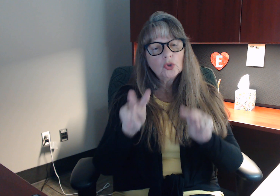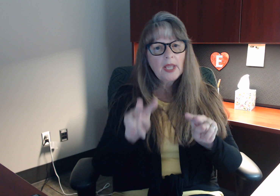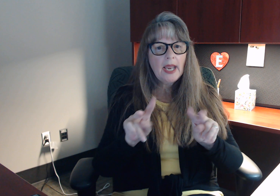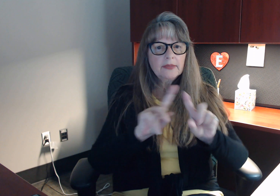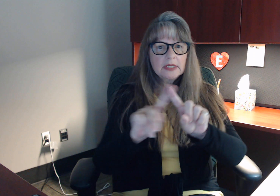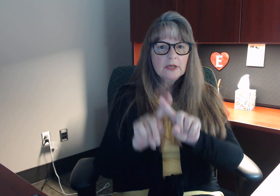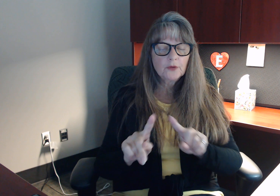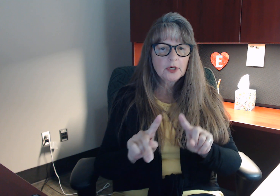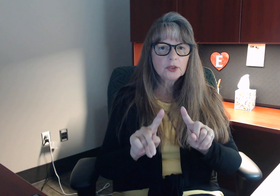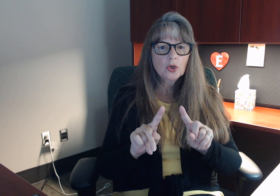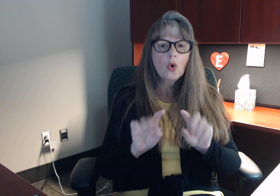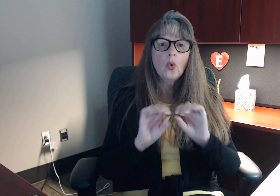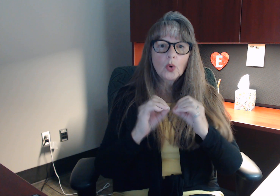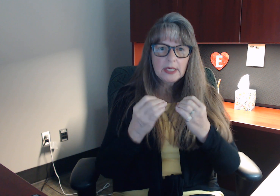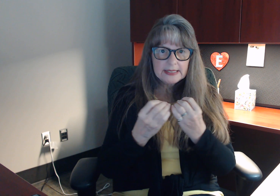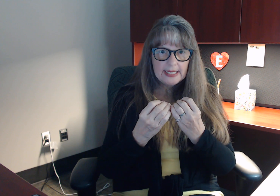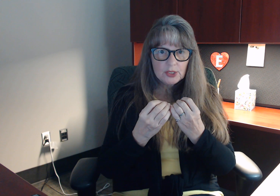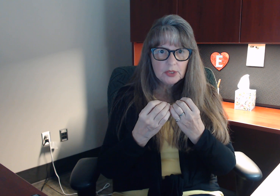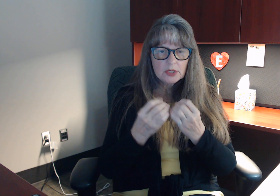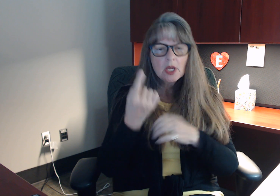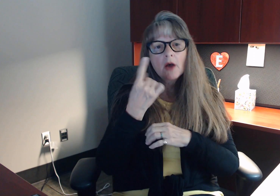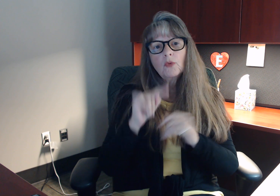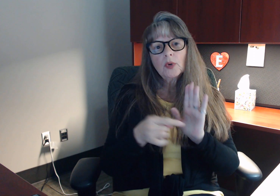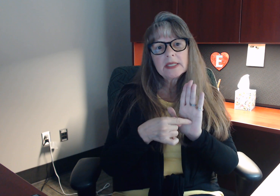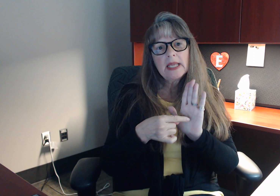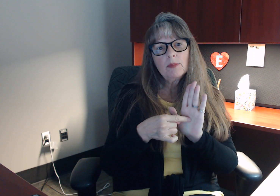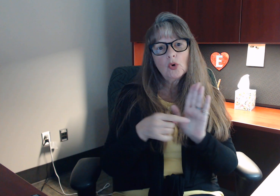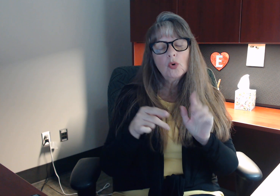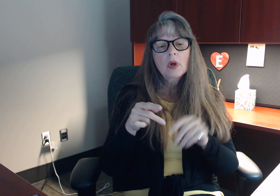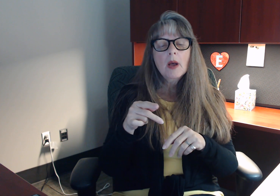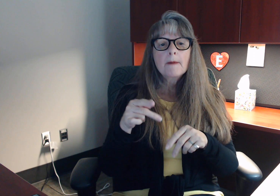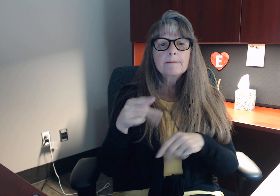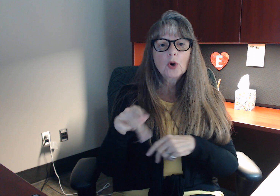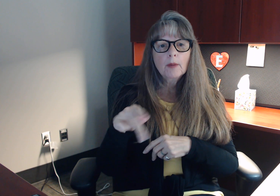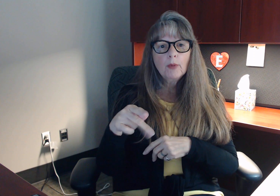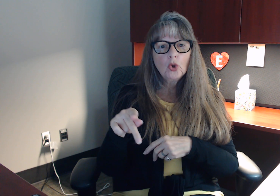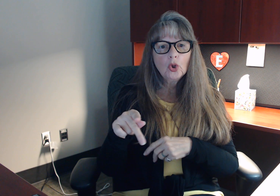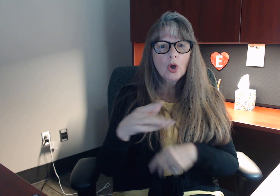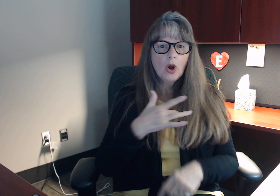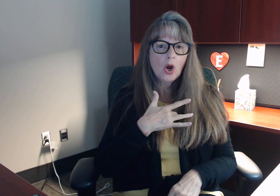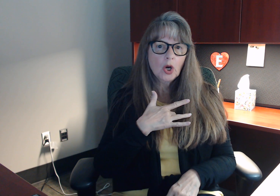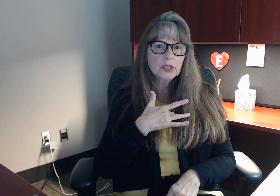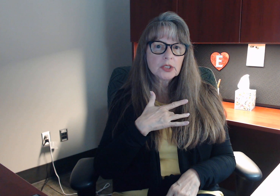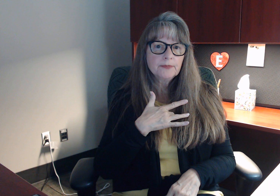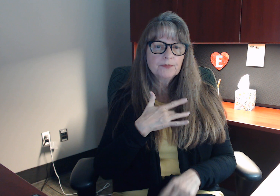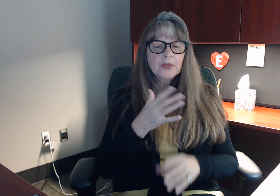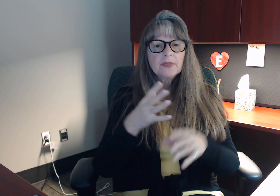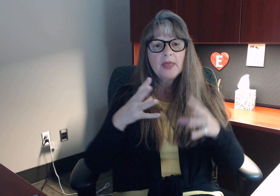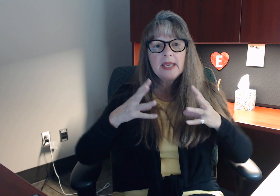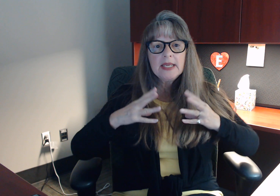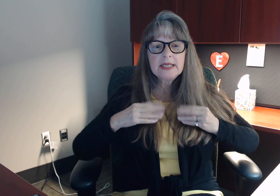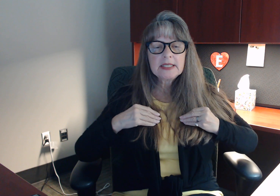at the different organizations. For example, Purple Heart, they